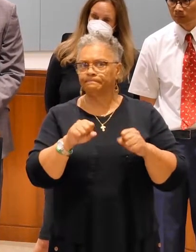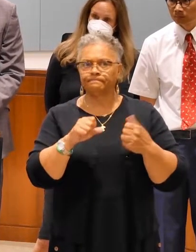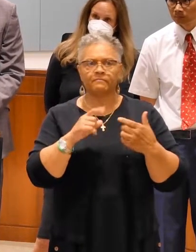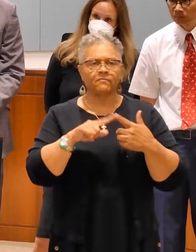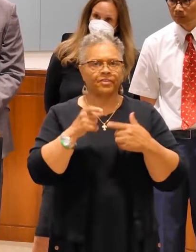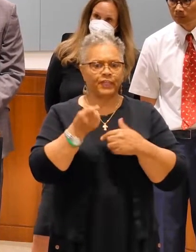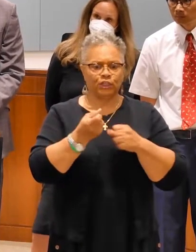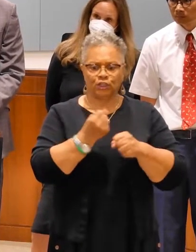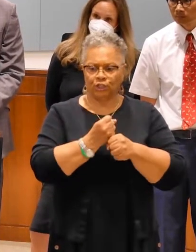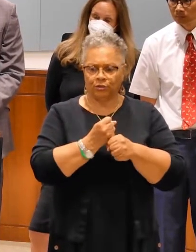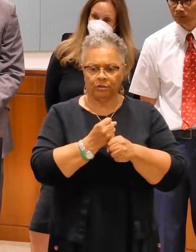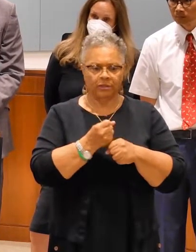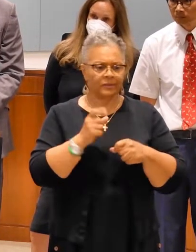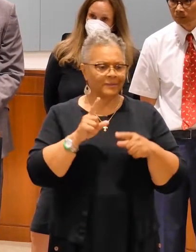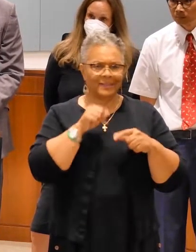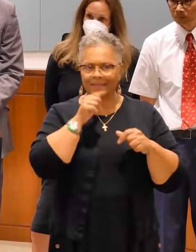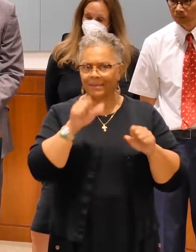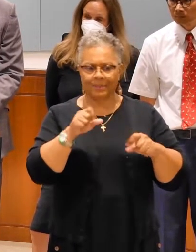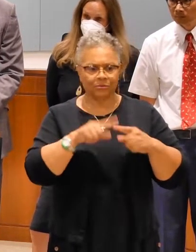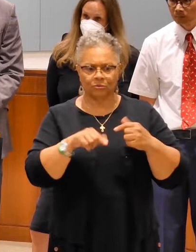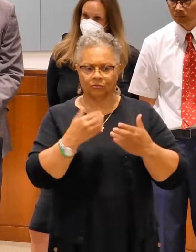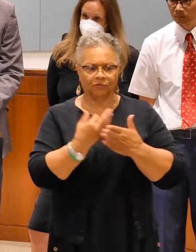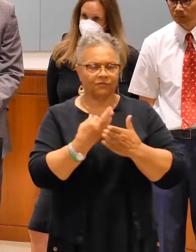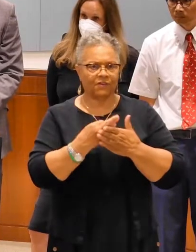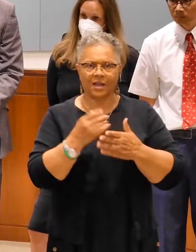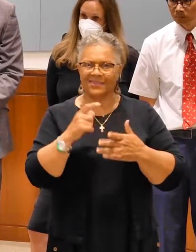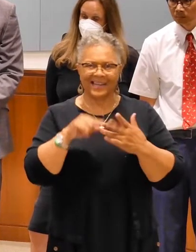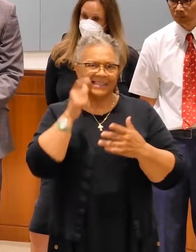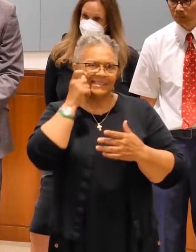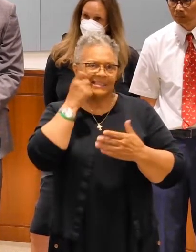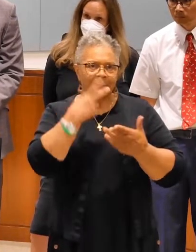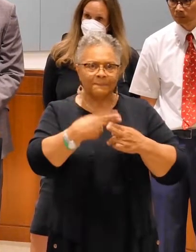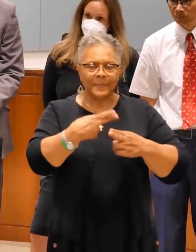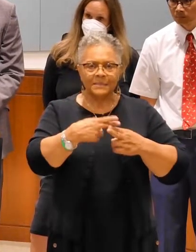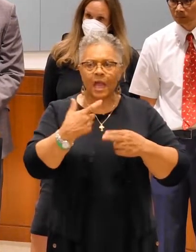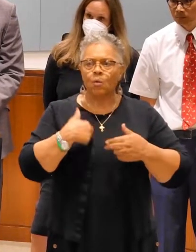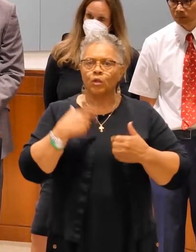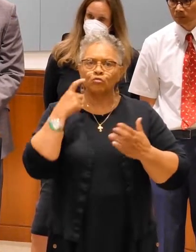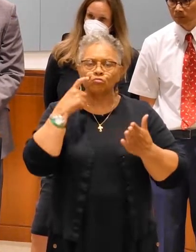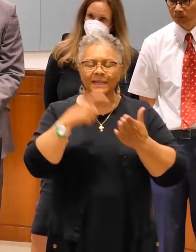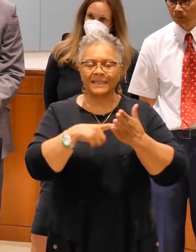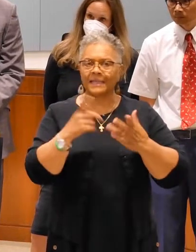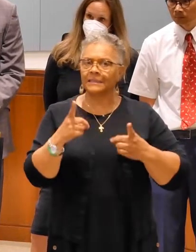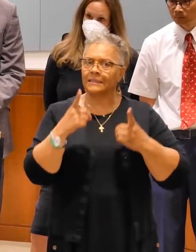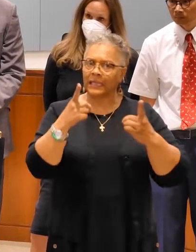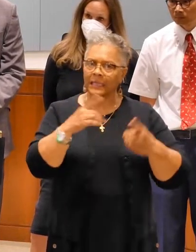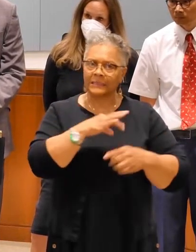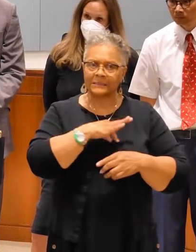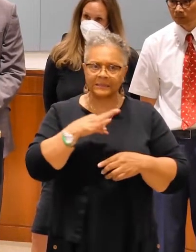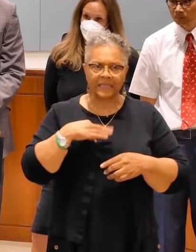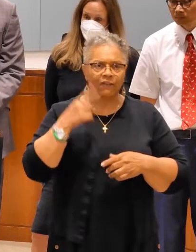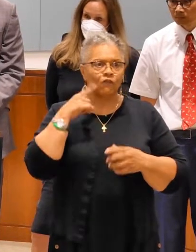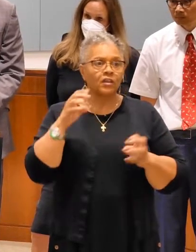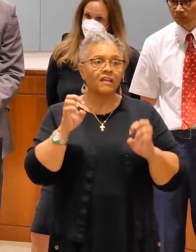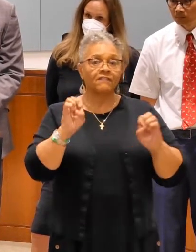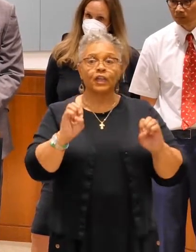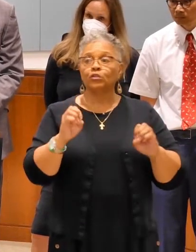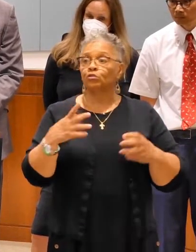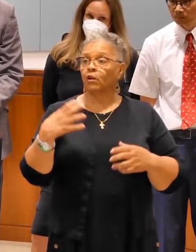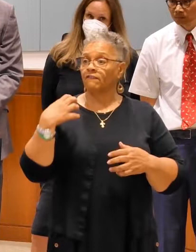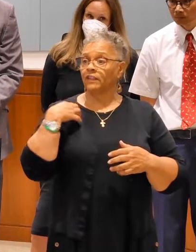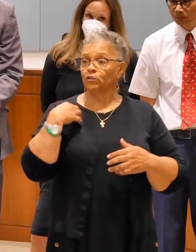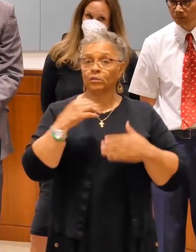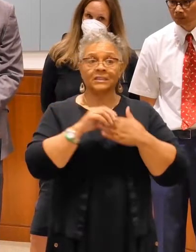adequately fund those priorities I just talked about. And I want to recognize the dedicated staff for their effort to efficiently lead us out of